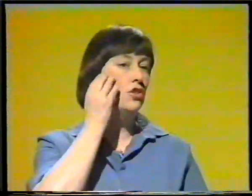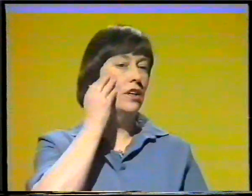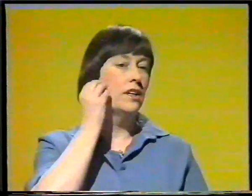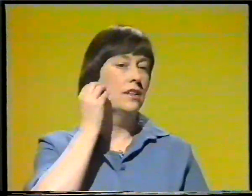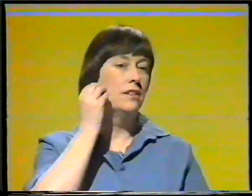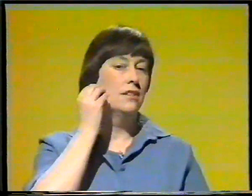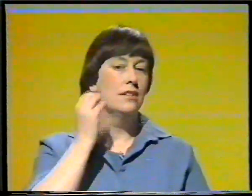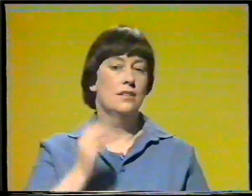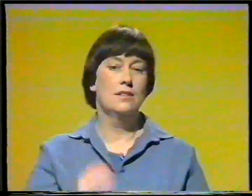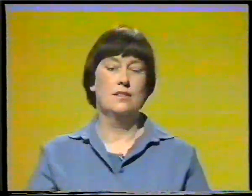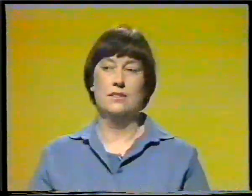Sugar.